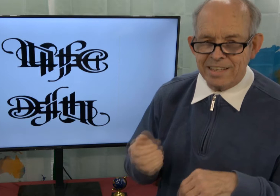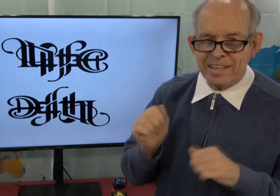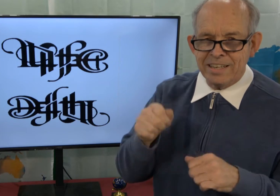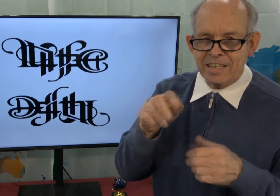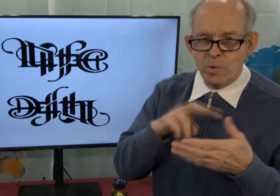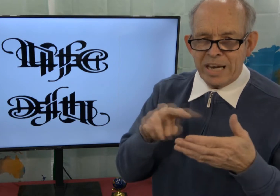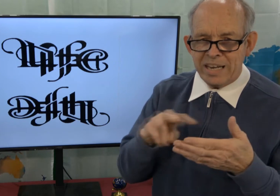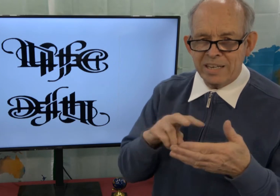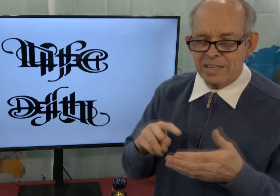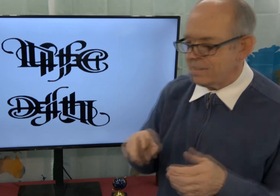He can read.